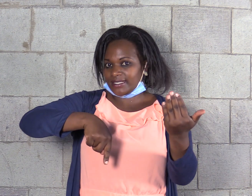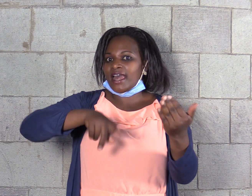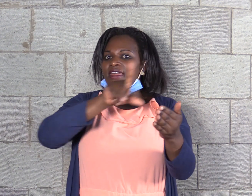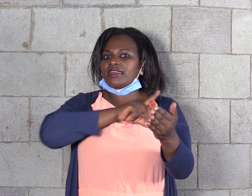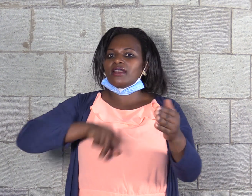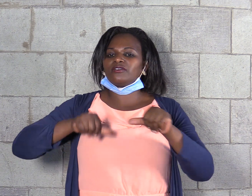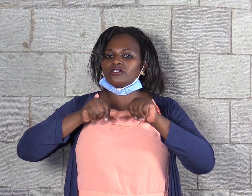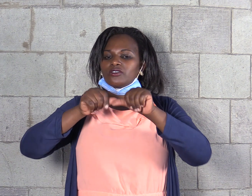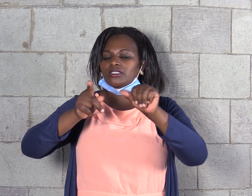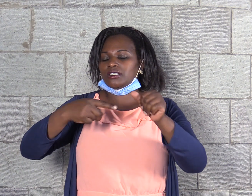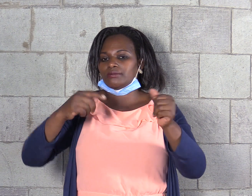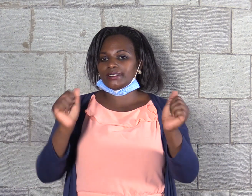safe. I want us